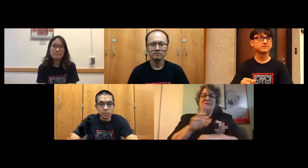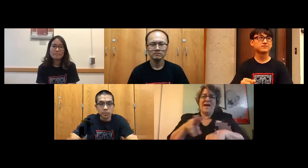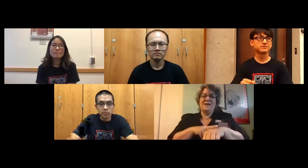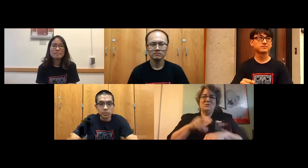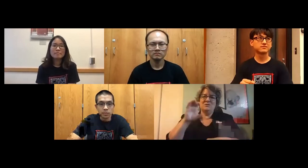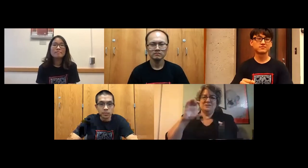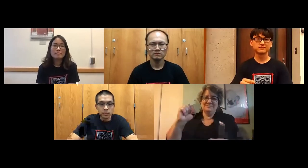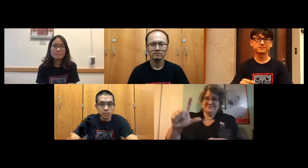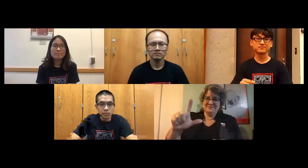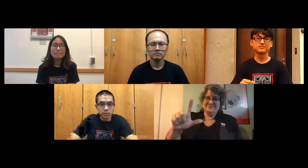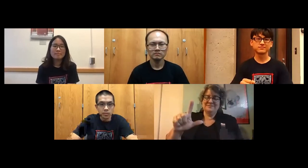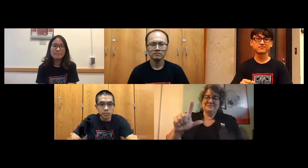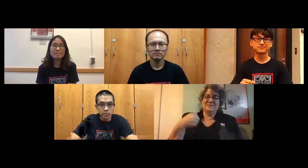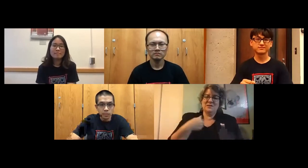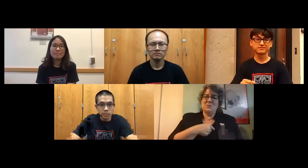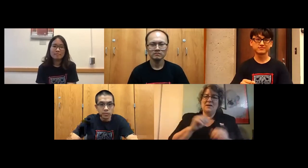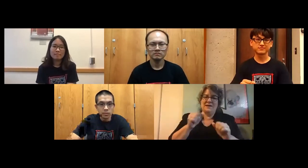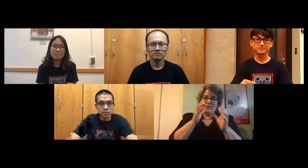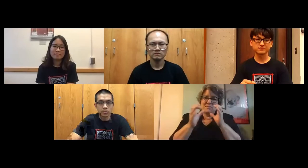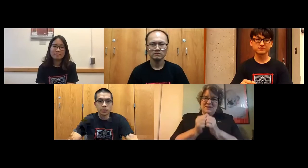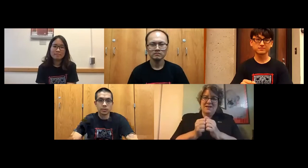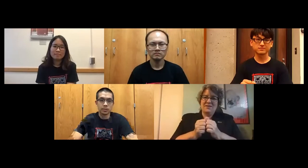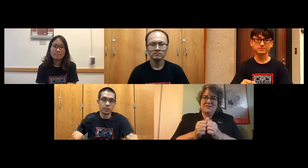Language, so that we can all communicate together.